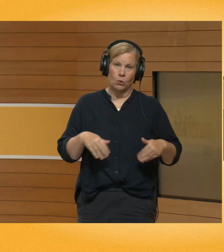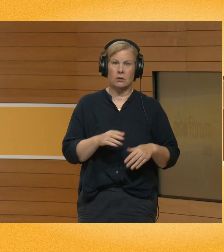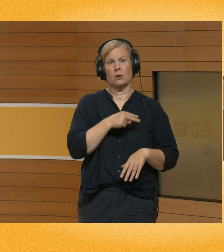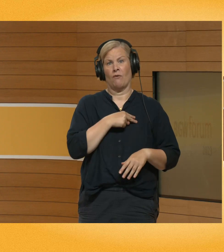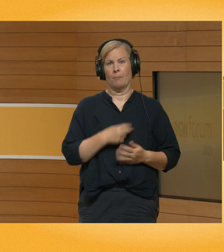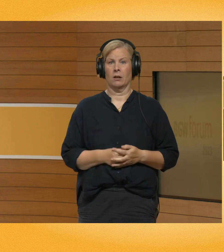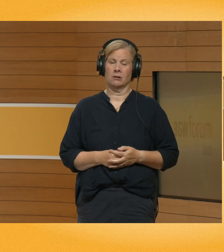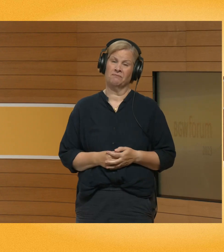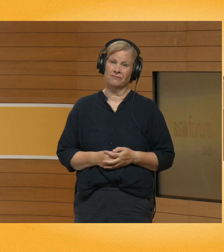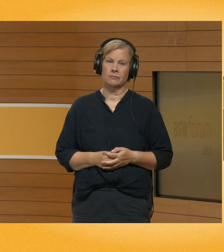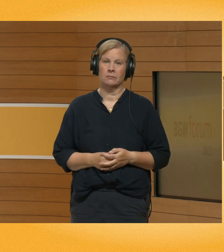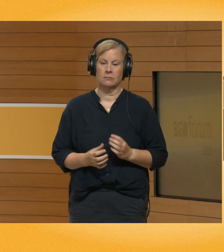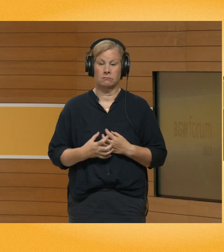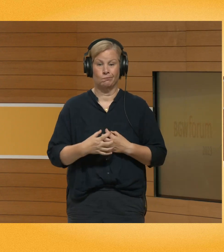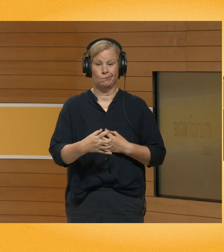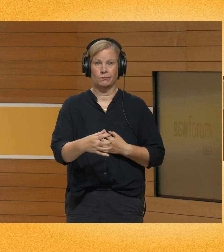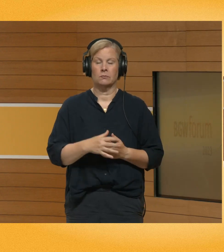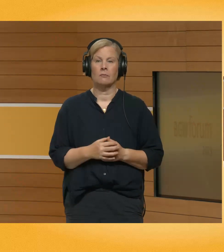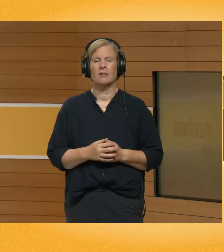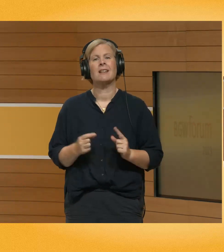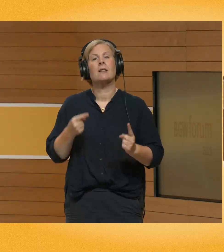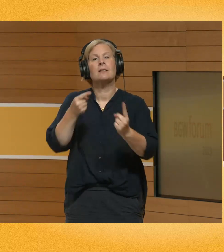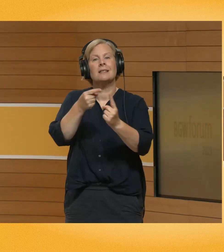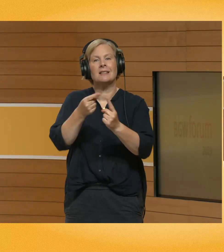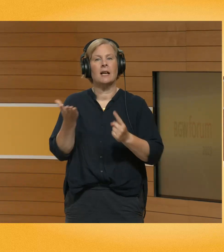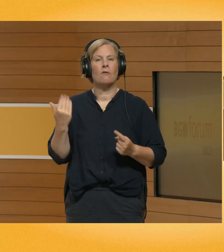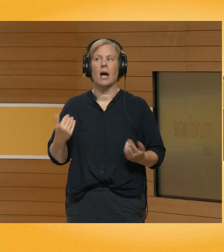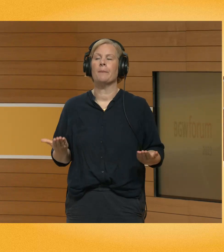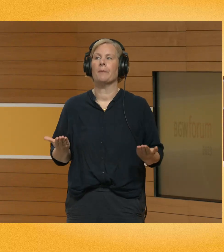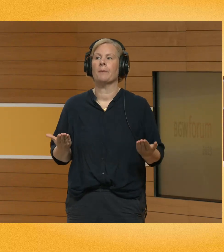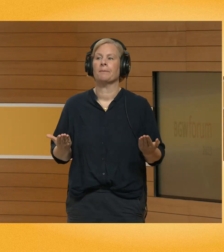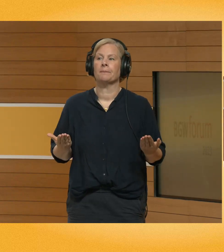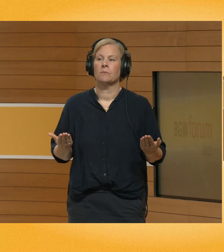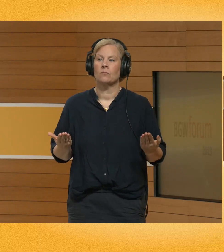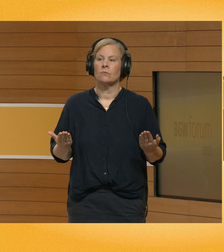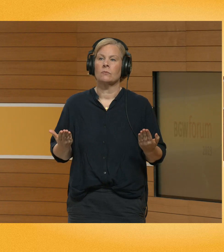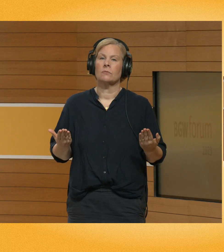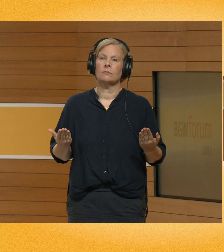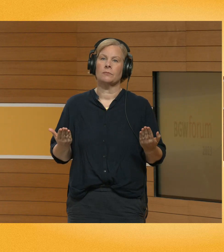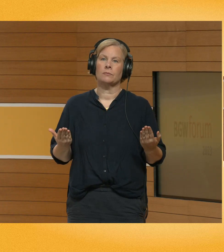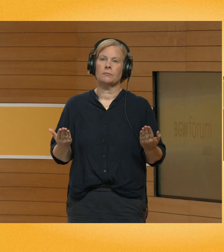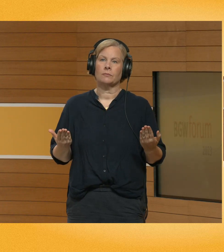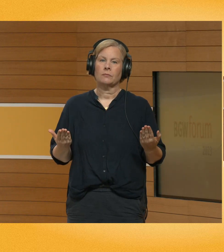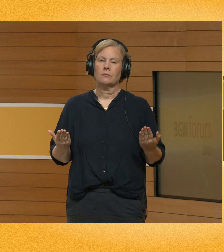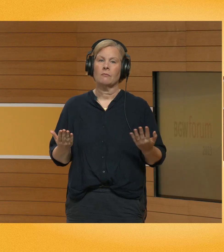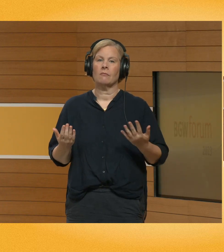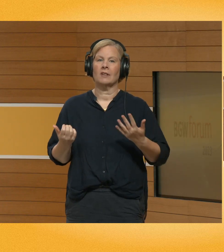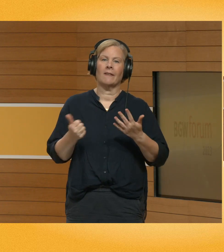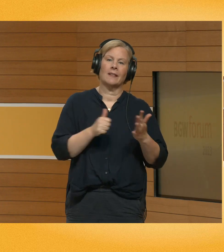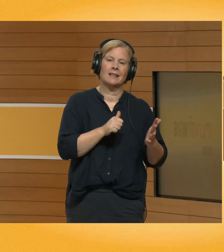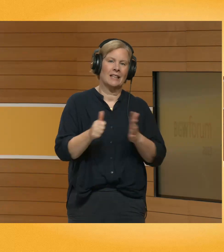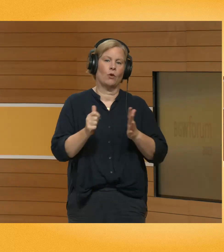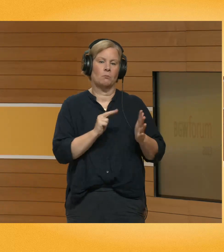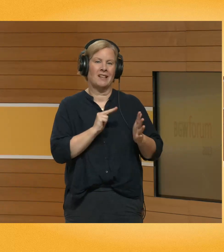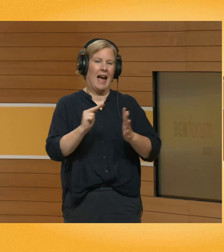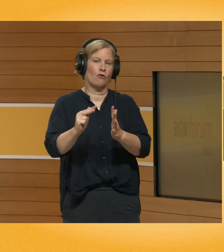for 6 to 8 weeks. We stopped in July 2021, so we had a 9-month period. It was also then